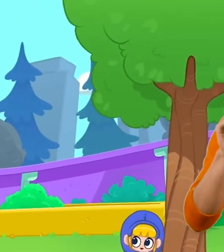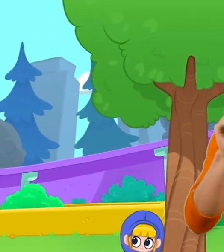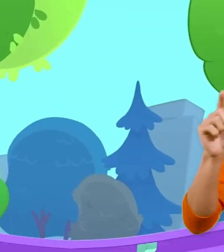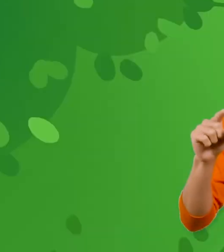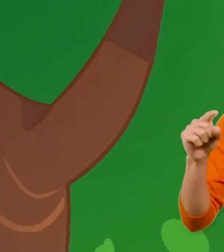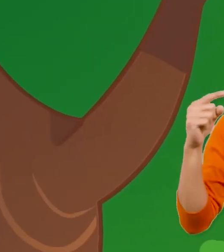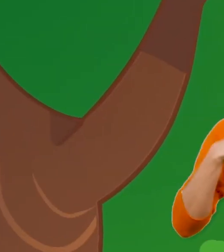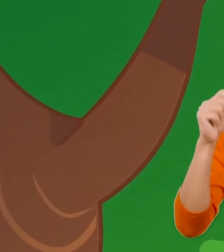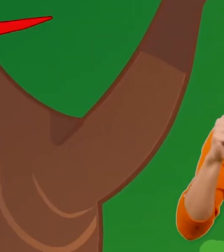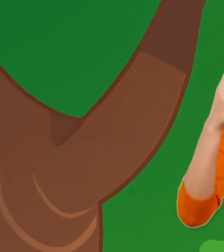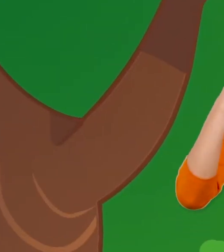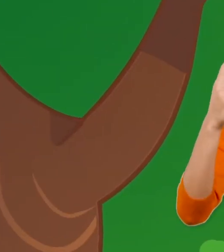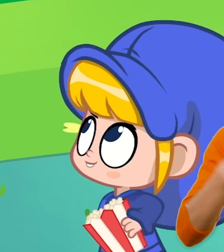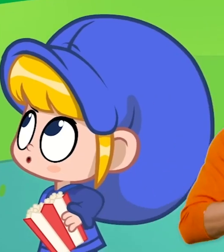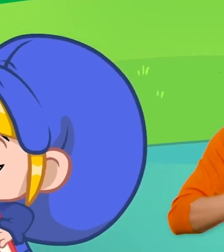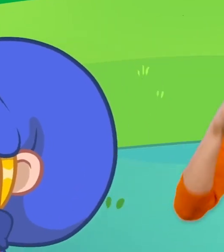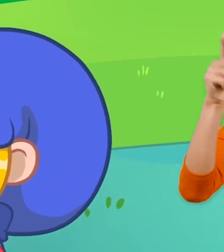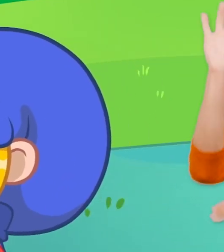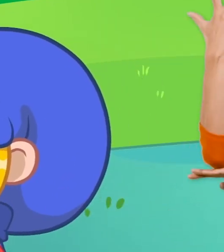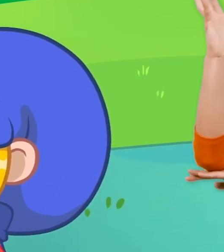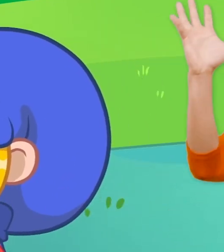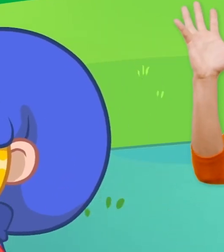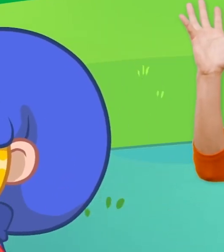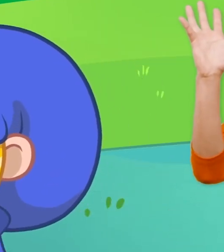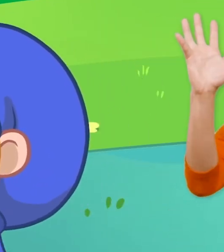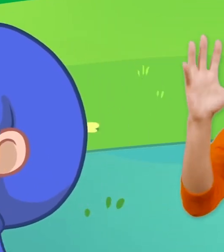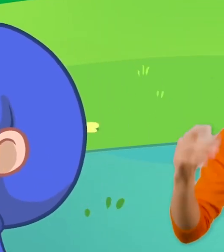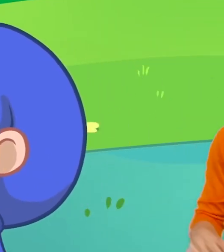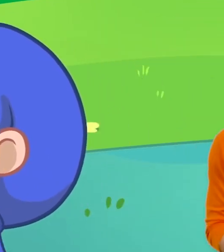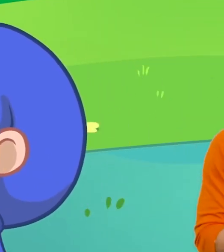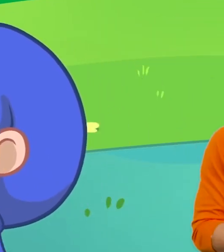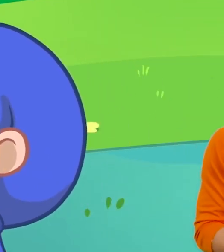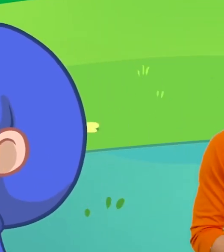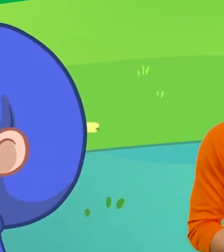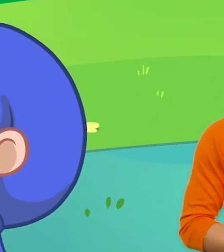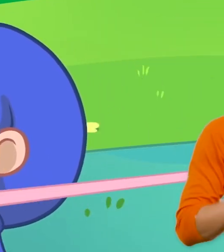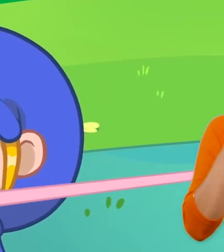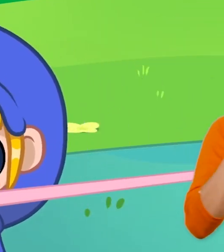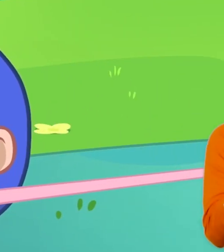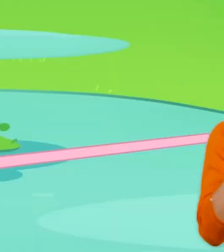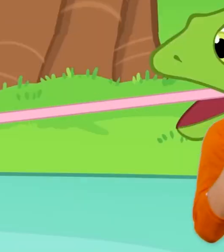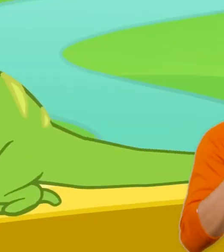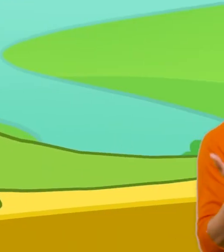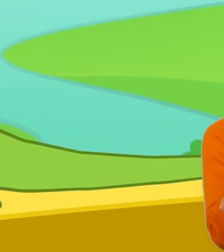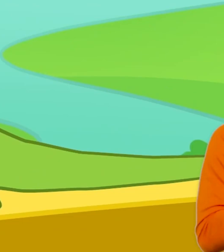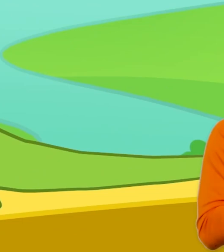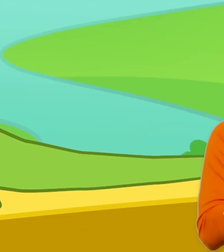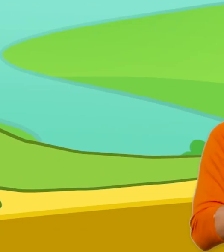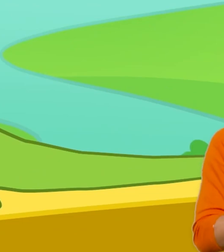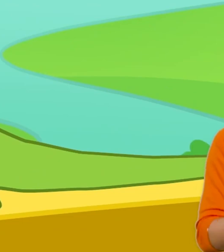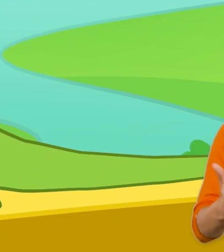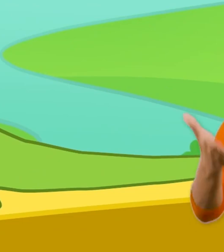I can see you, Morphle. You're in the tree. Find me again. Oh, there